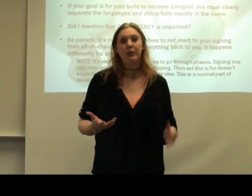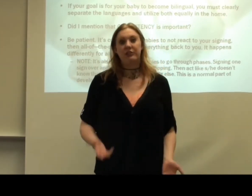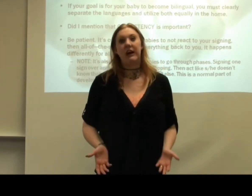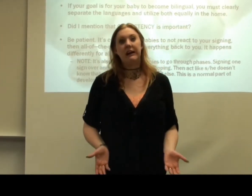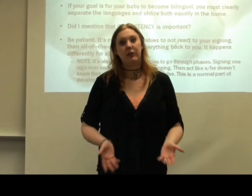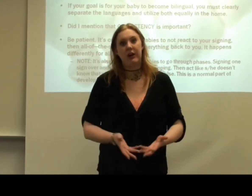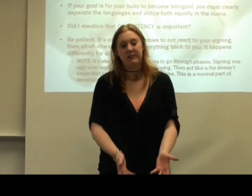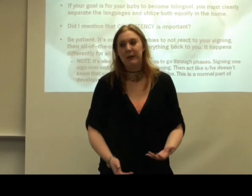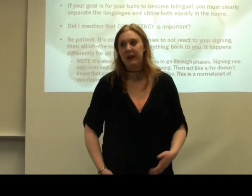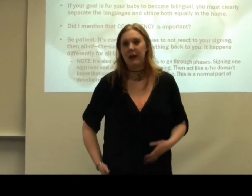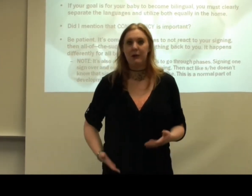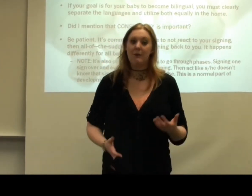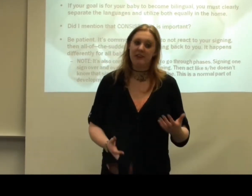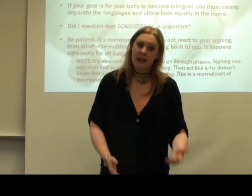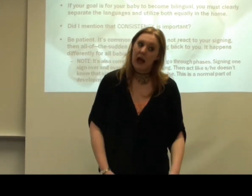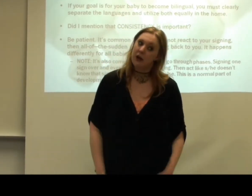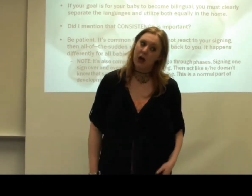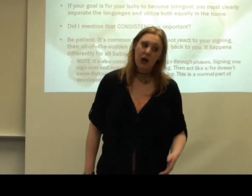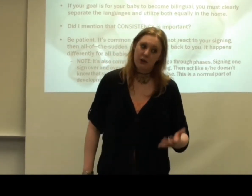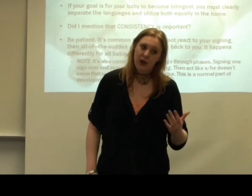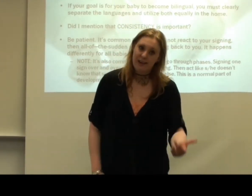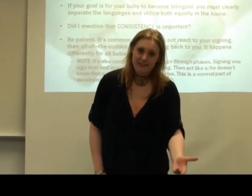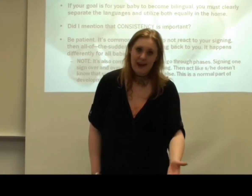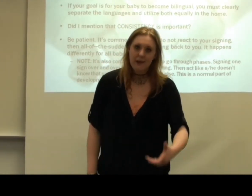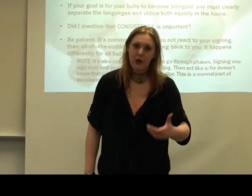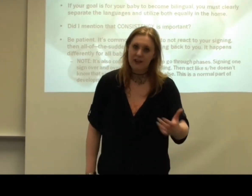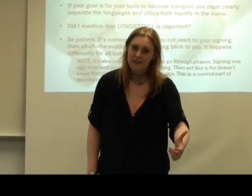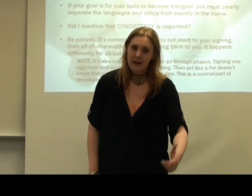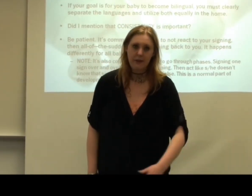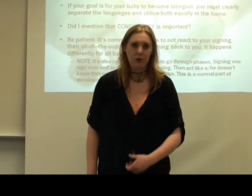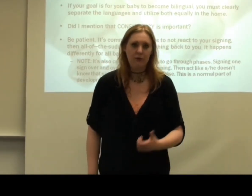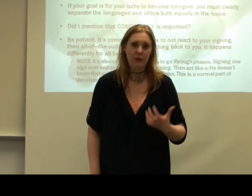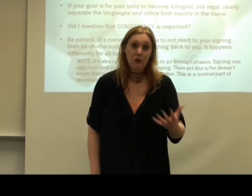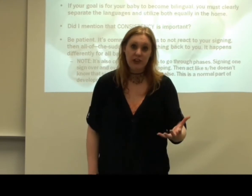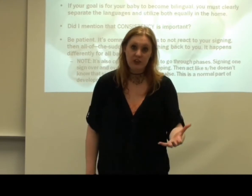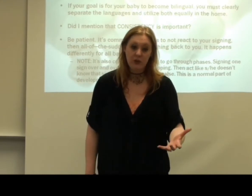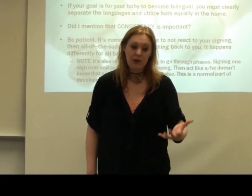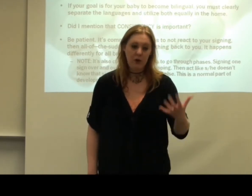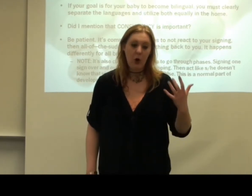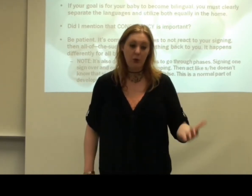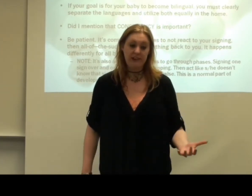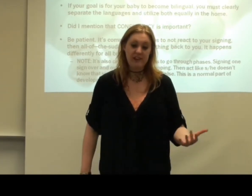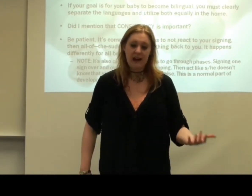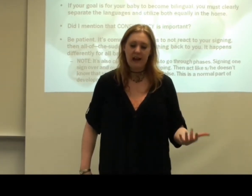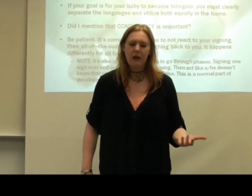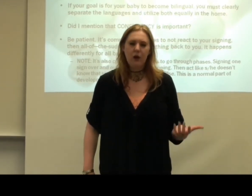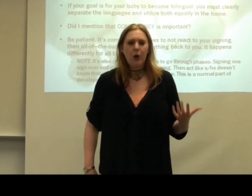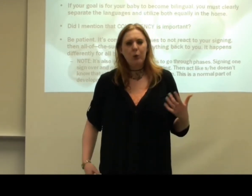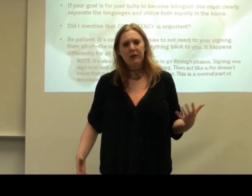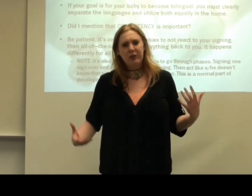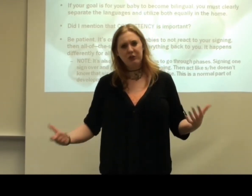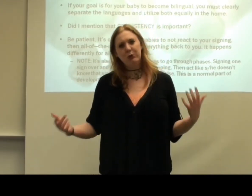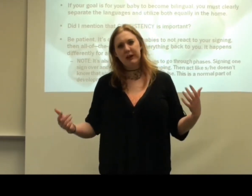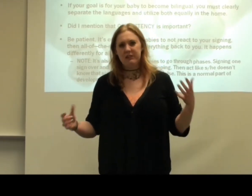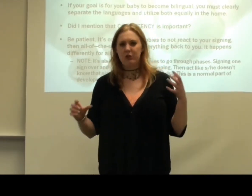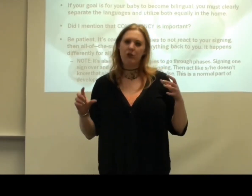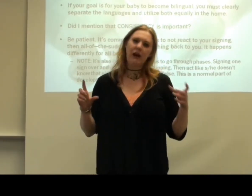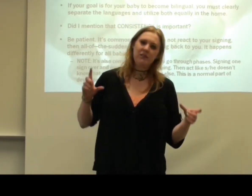they're signing, they're not speaking. I'm saying, nuh-uh, you gotta say it, and they're refusing to do it, they're only signing it. What they're doing is they're trying to